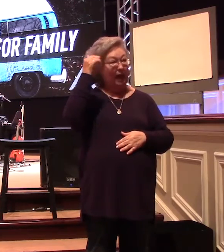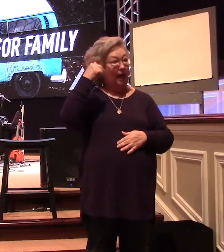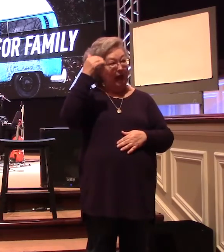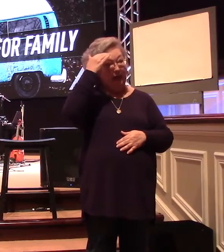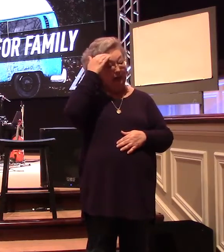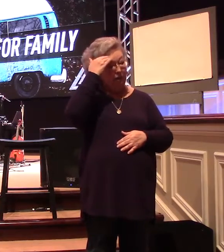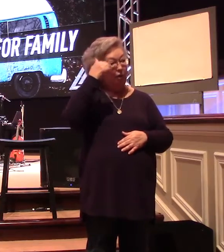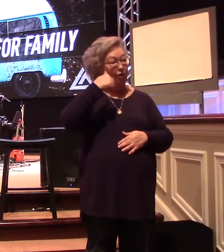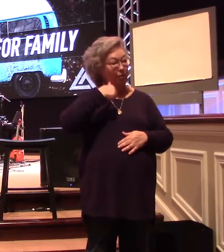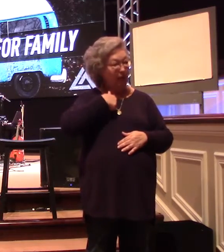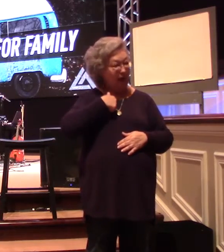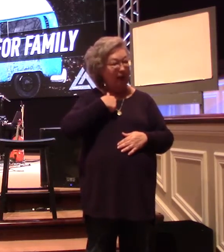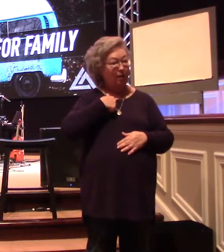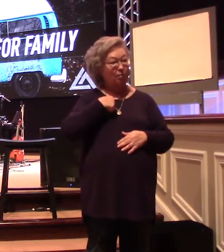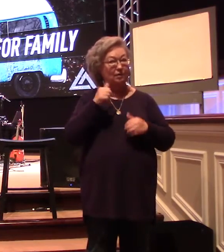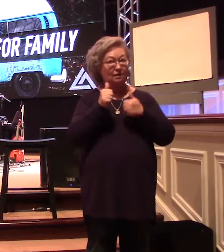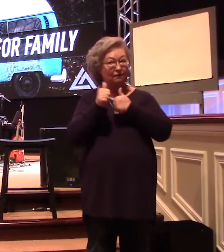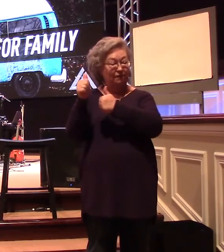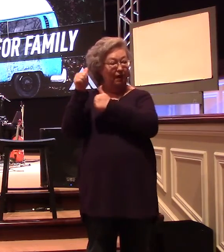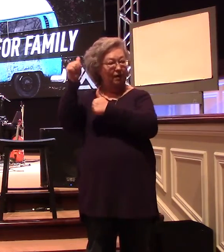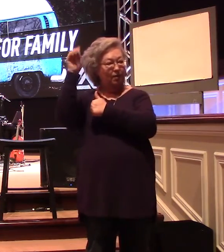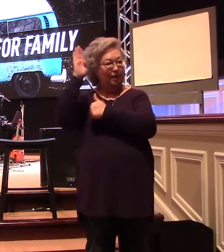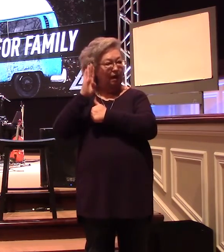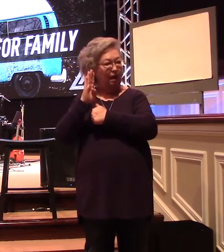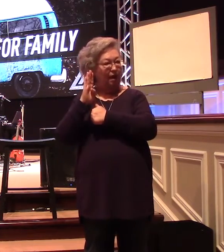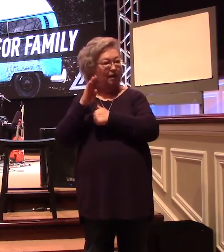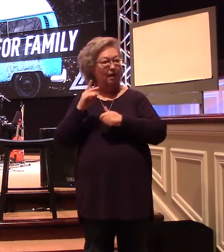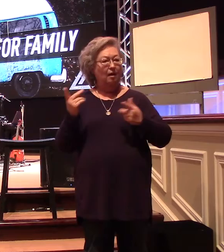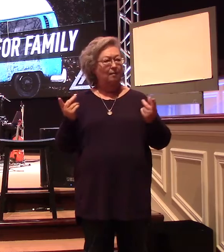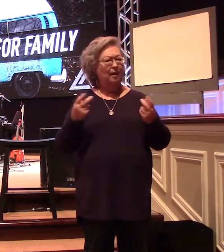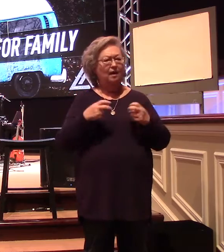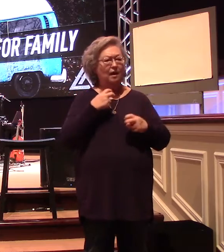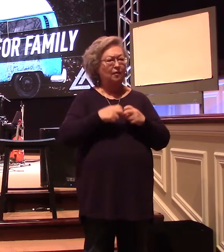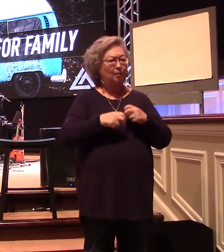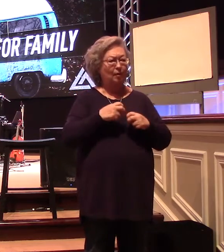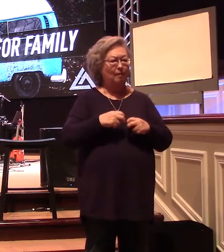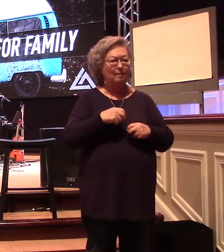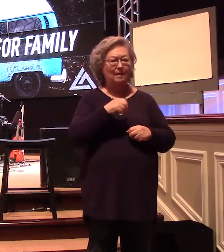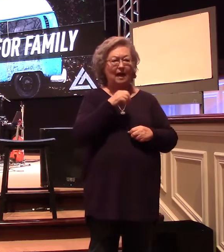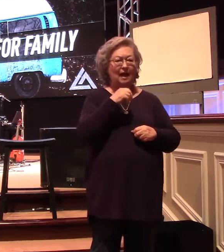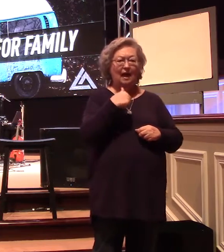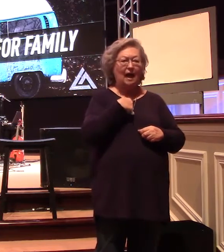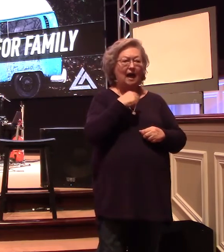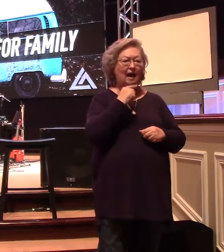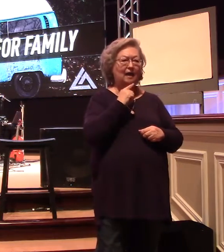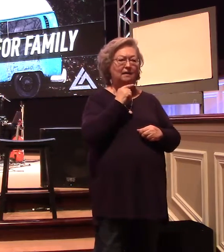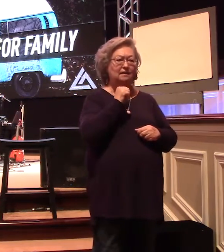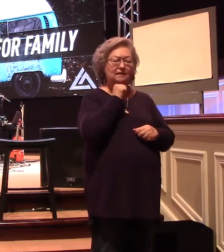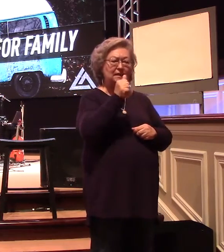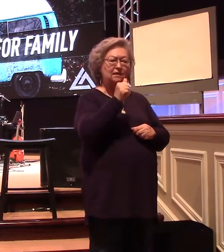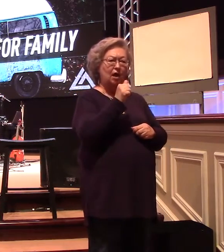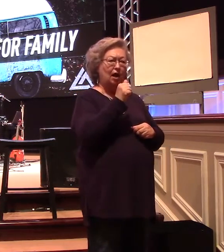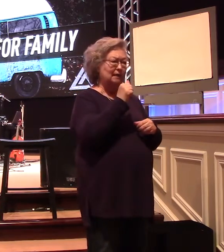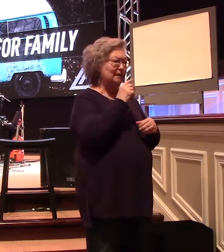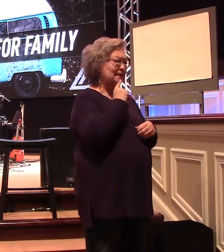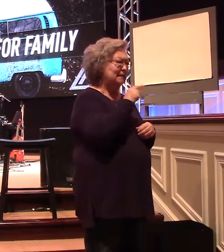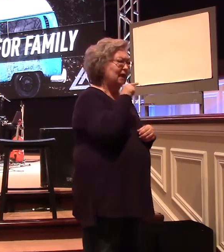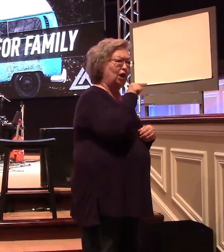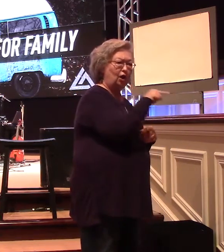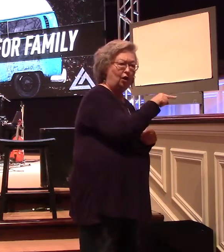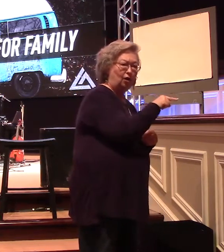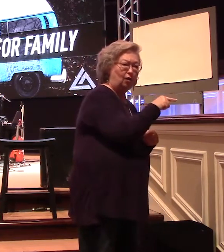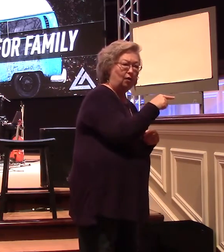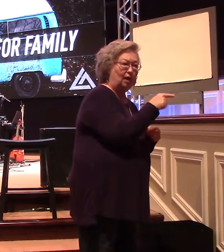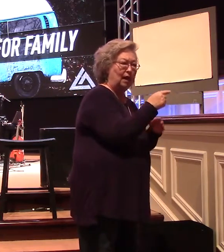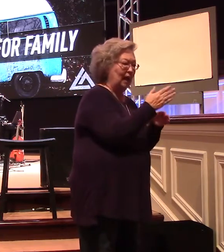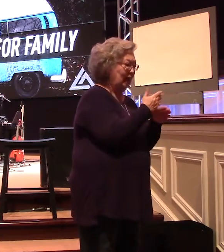I wasn't praying with Lori about it. I wasn't sharing with her, hey, this is what God's showing me and where we need to go. I was just